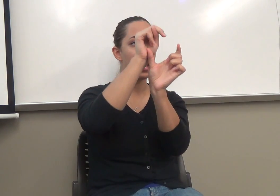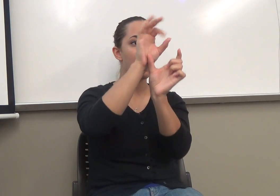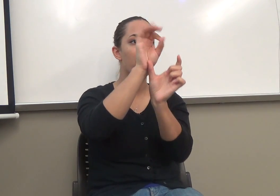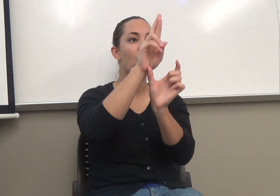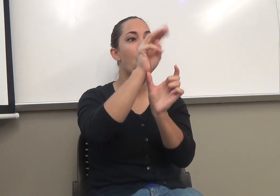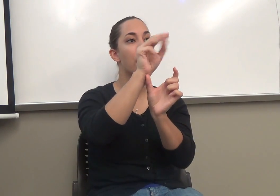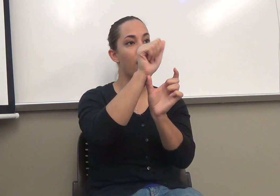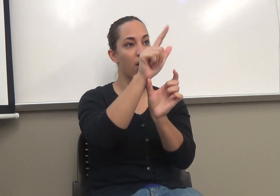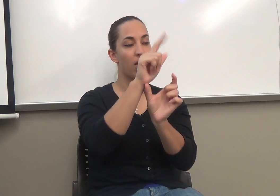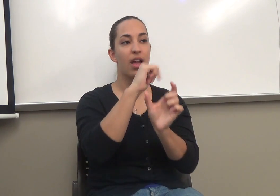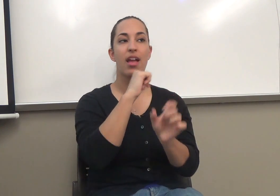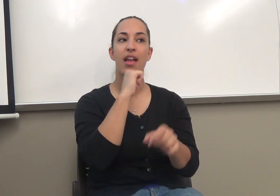minefields in the dictionary.